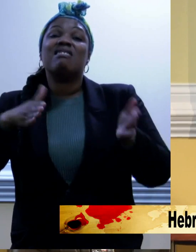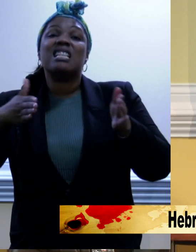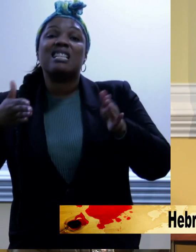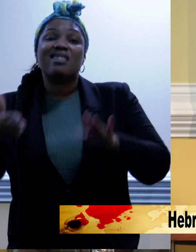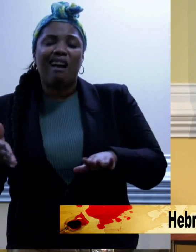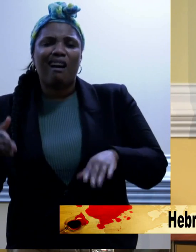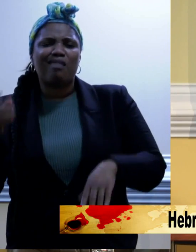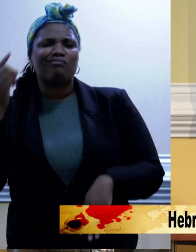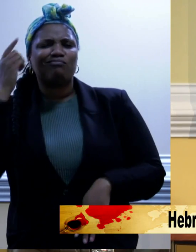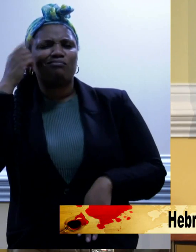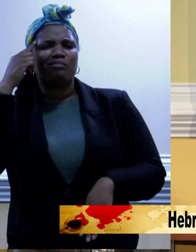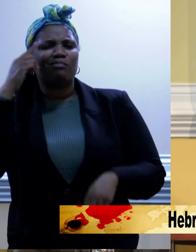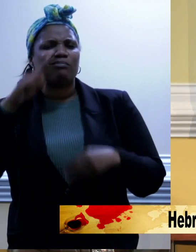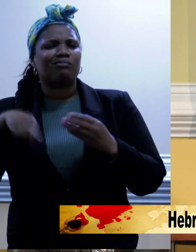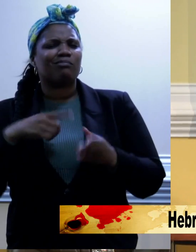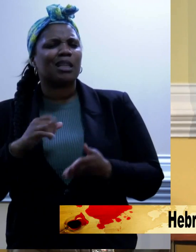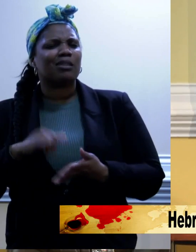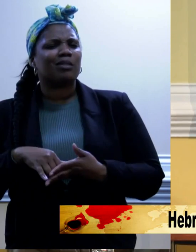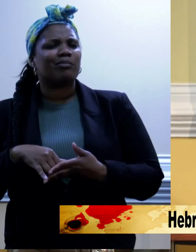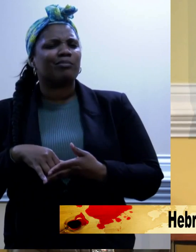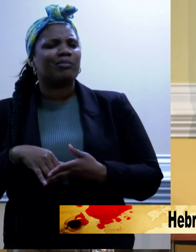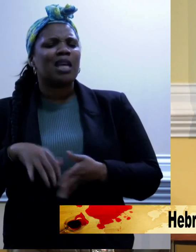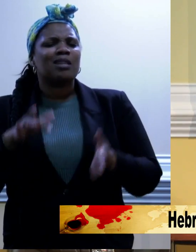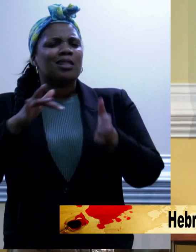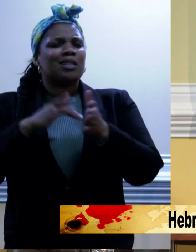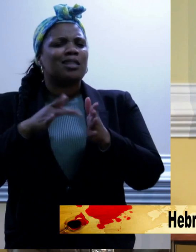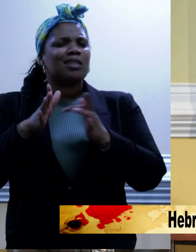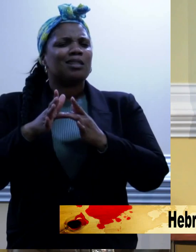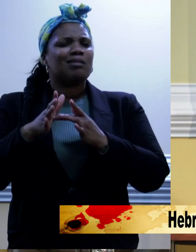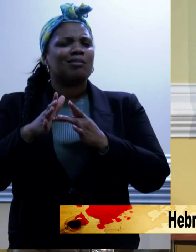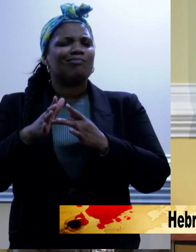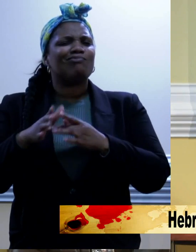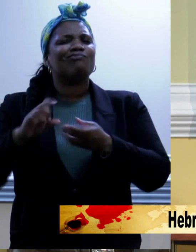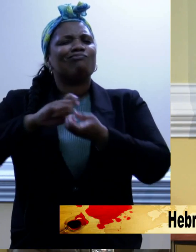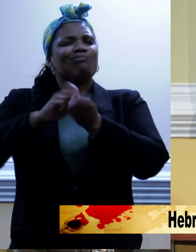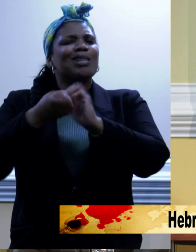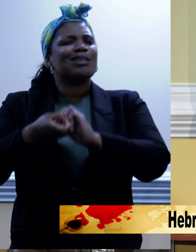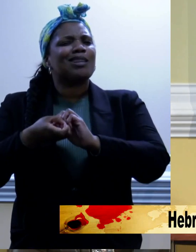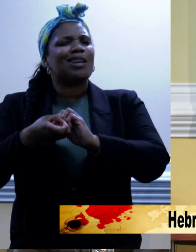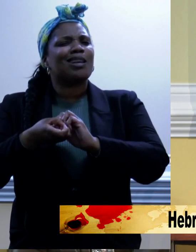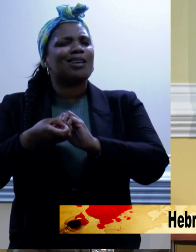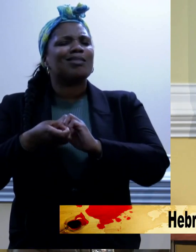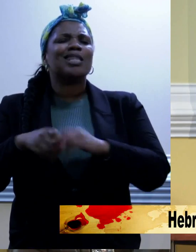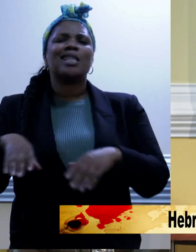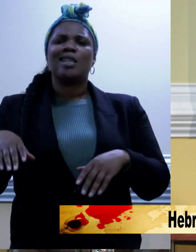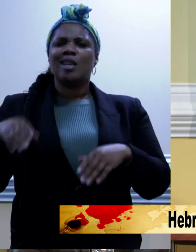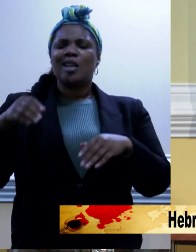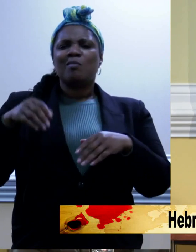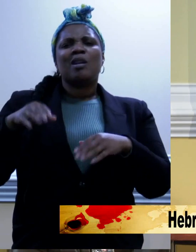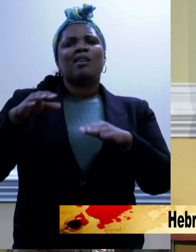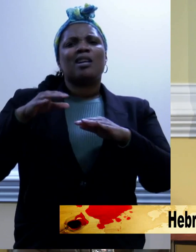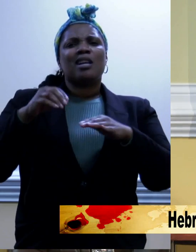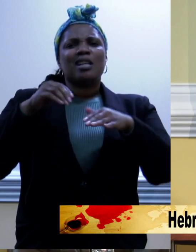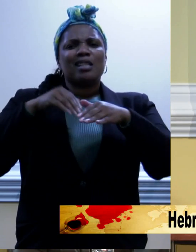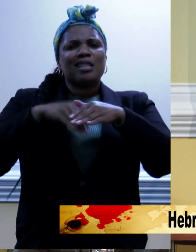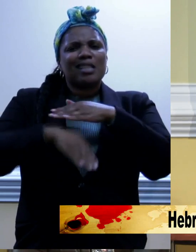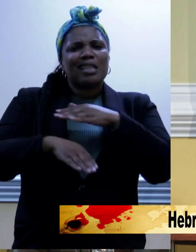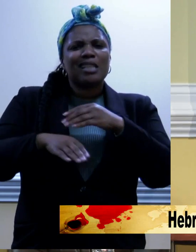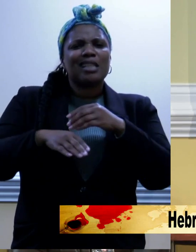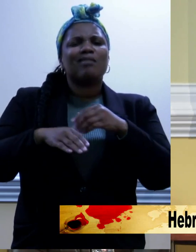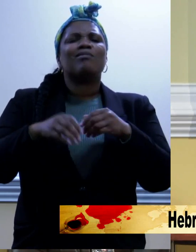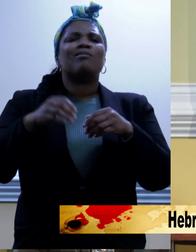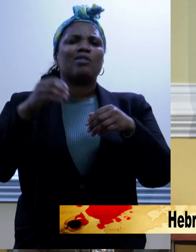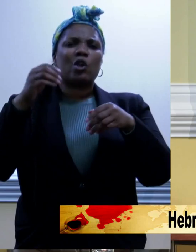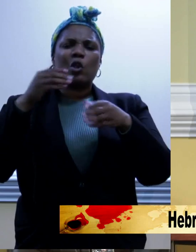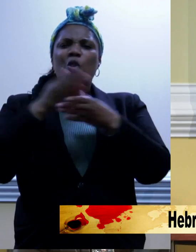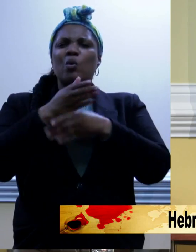Think about it, sisters and brothers. He took on him the seed of Abraham. Was that the end of that? That was the end of